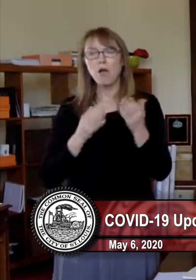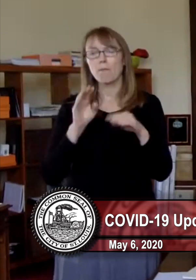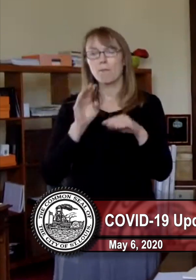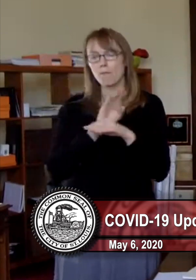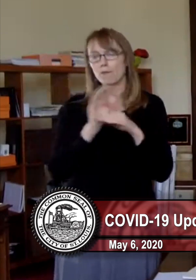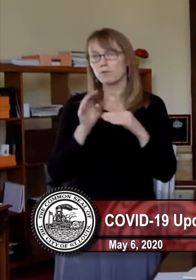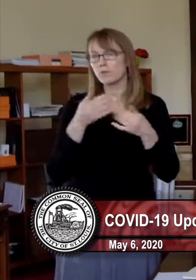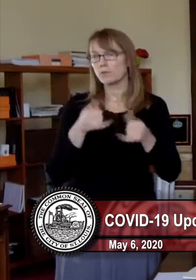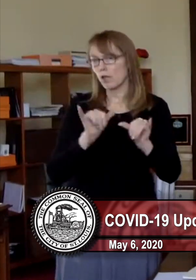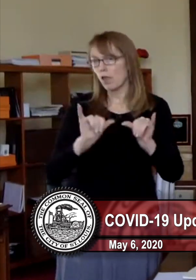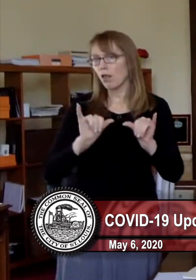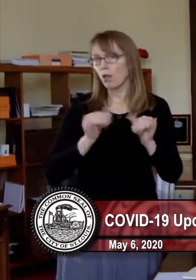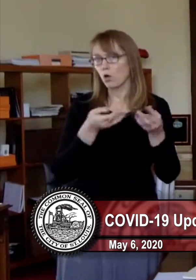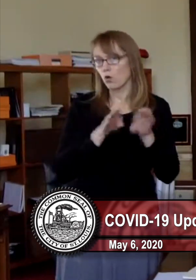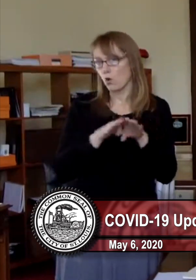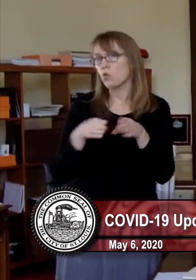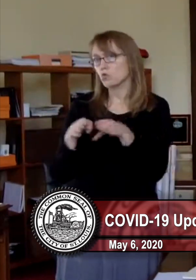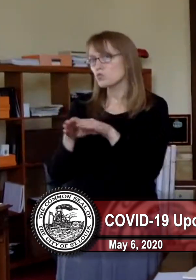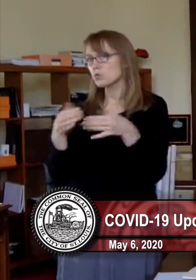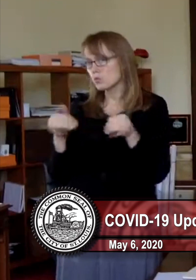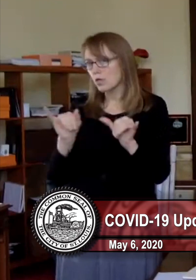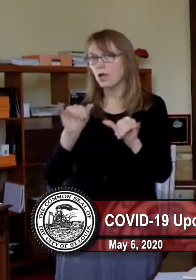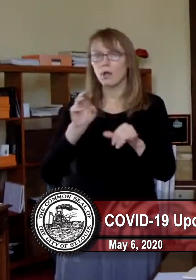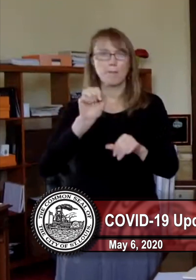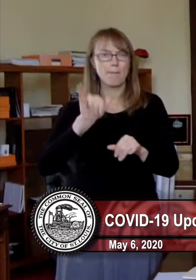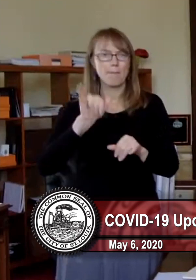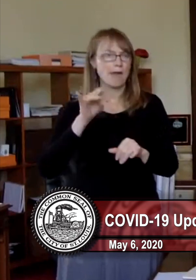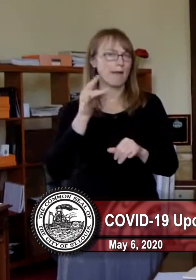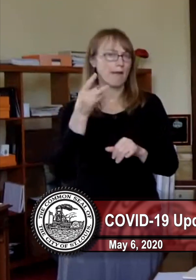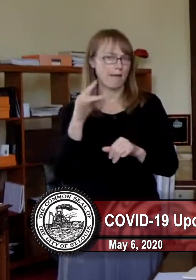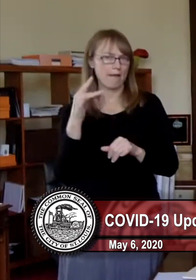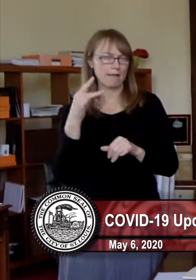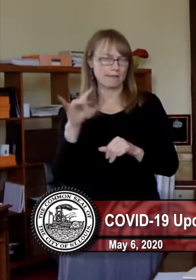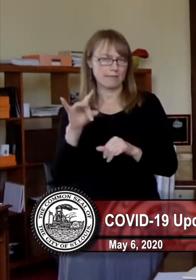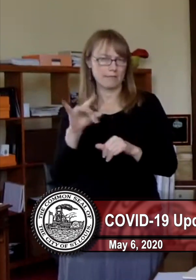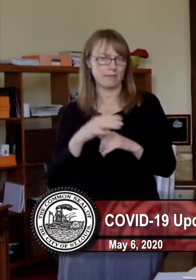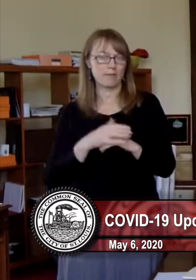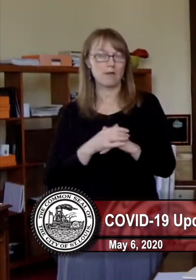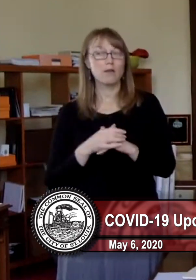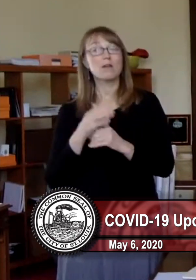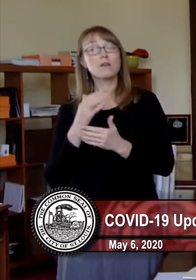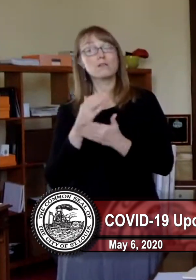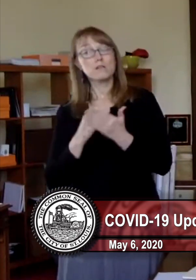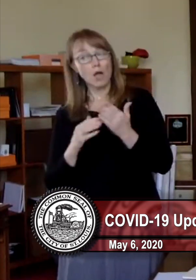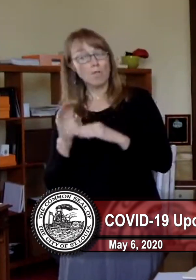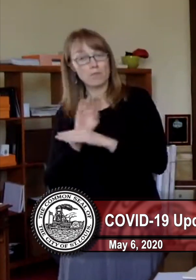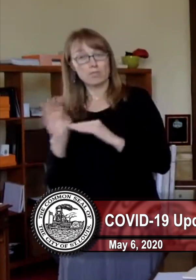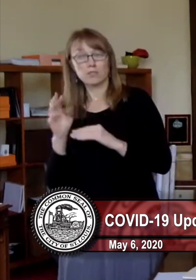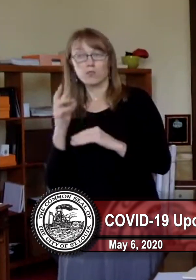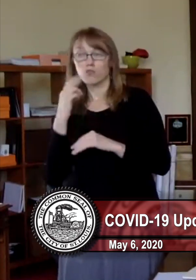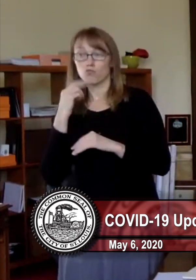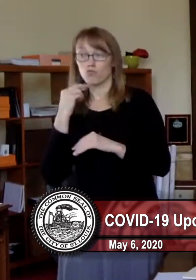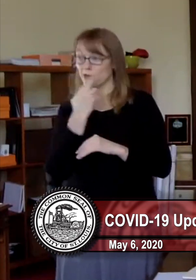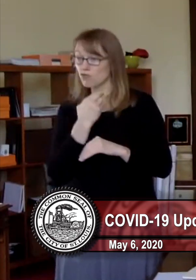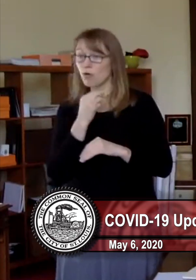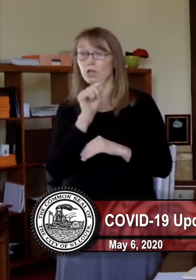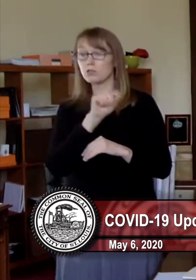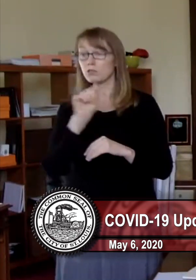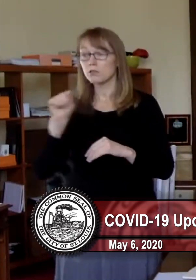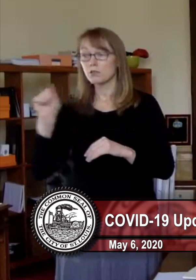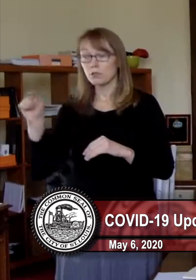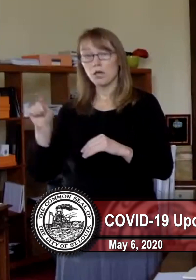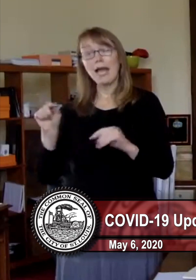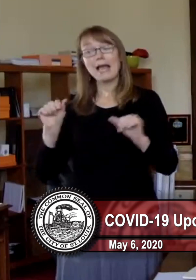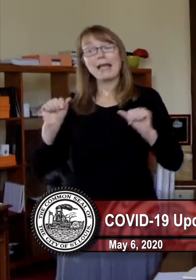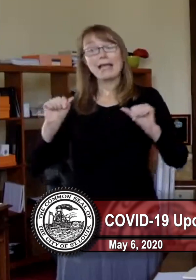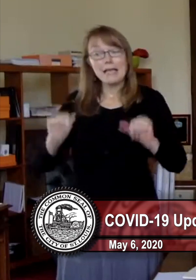speaking restaurants and retail will be able to open on the 18th if they want to. Some aren't going to want to. I've talked to